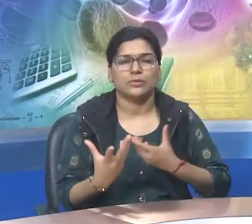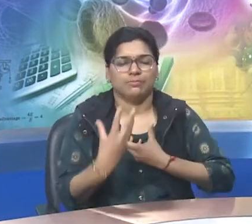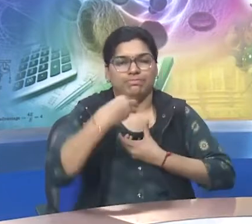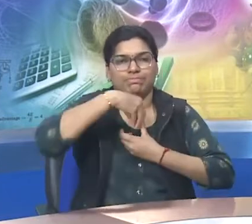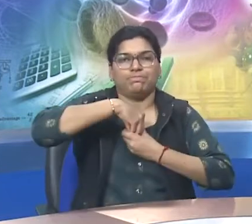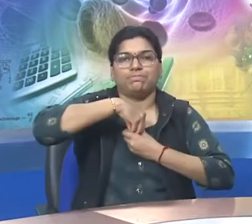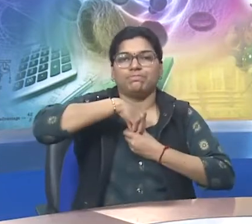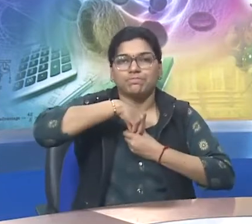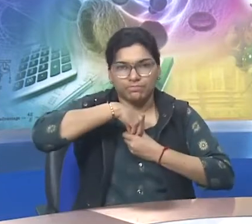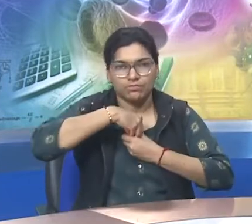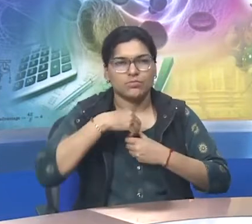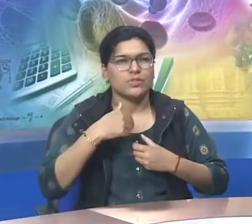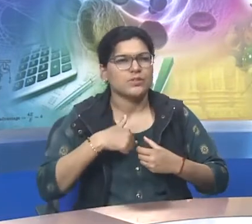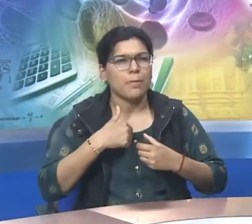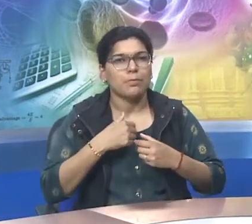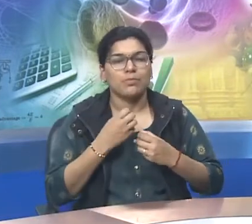This word undercurrent